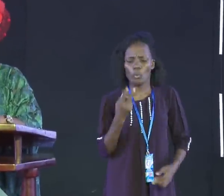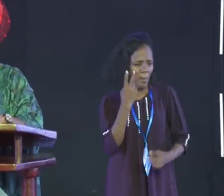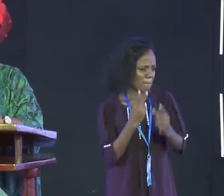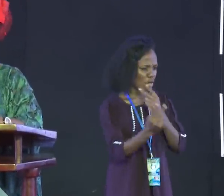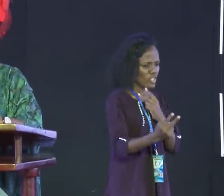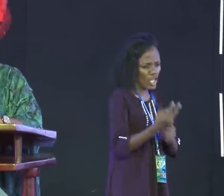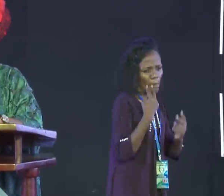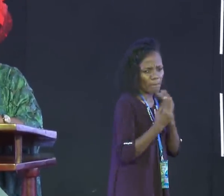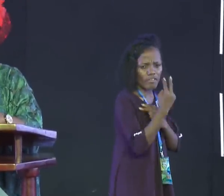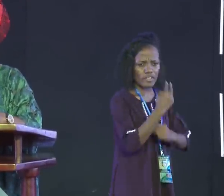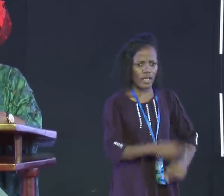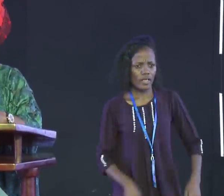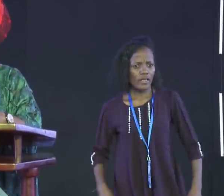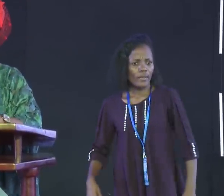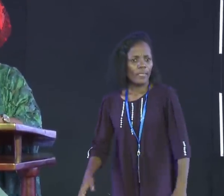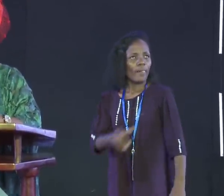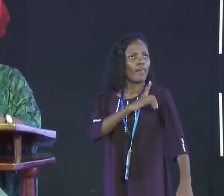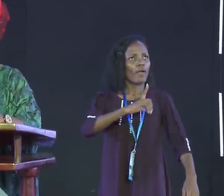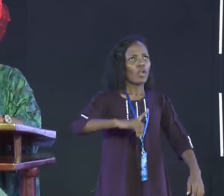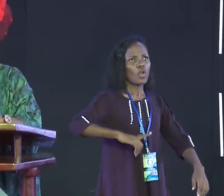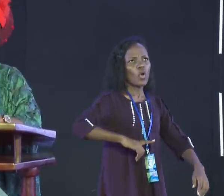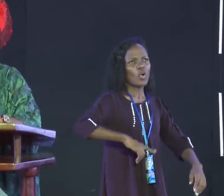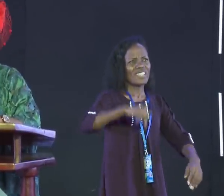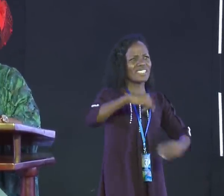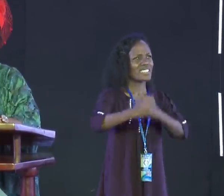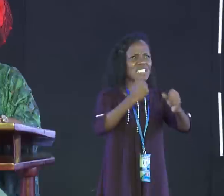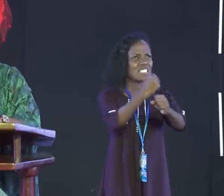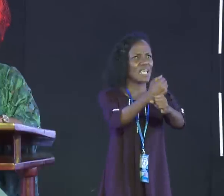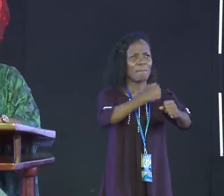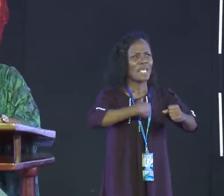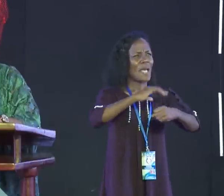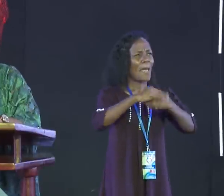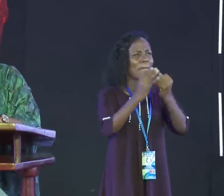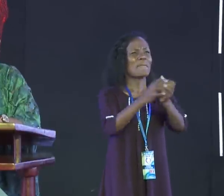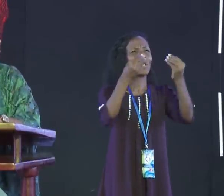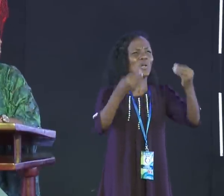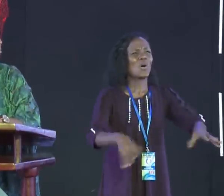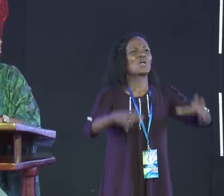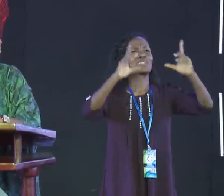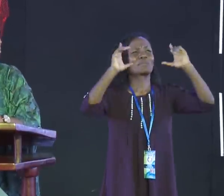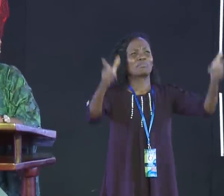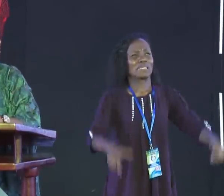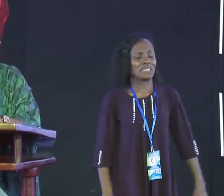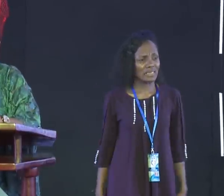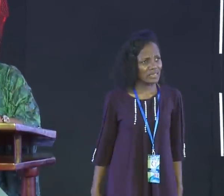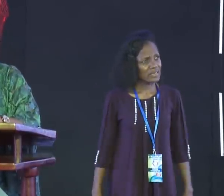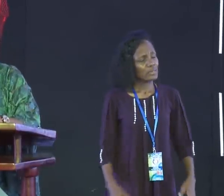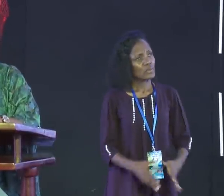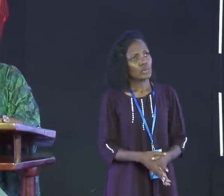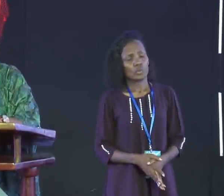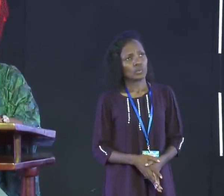Nengamba Mukama, omwaka guno I have made the biggest loss. And I said, Lord,